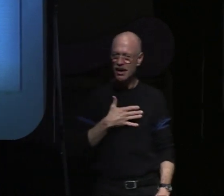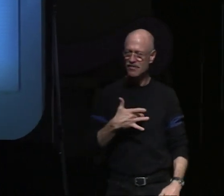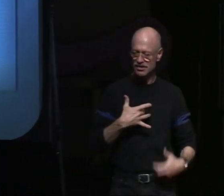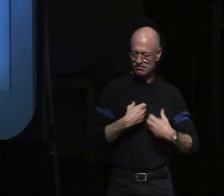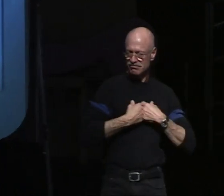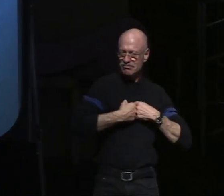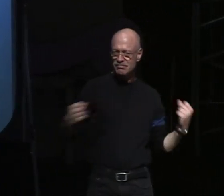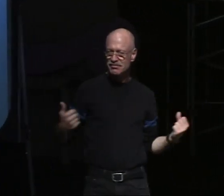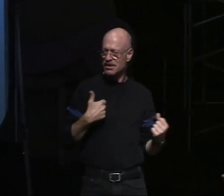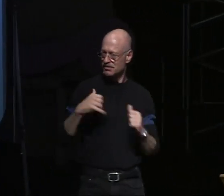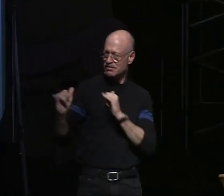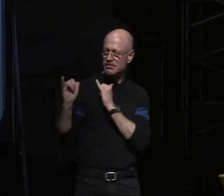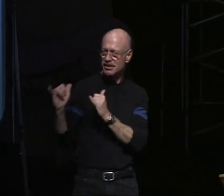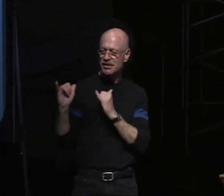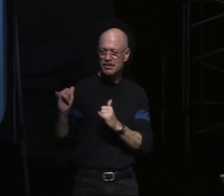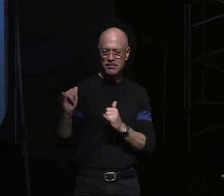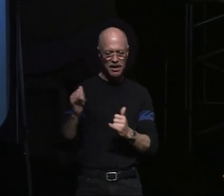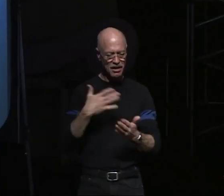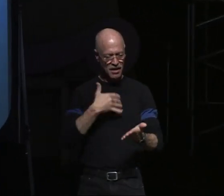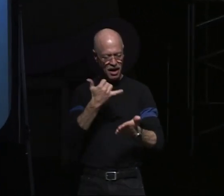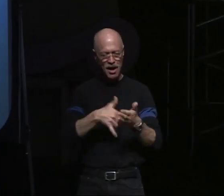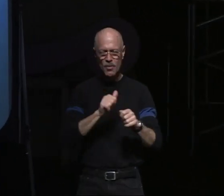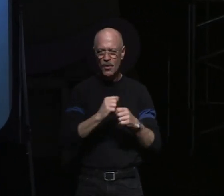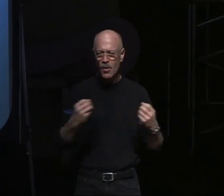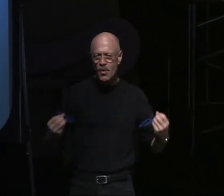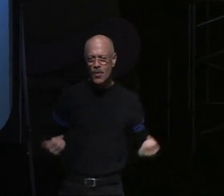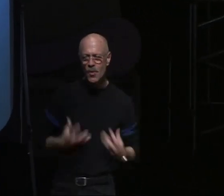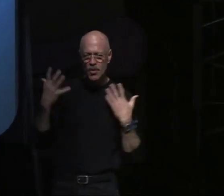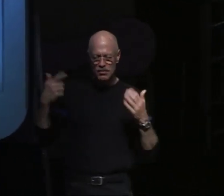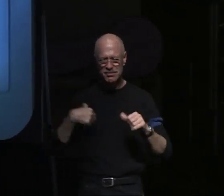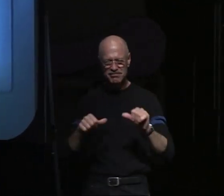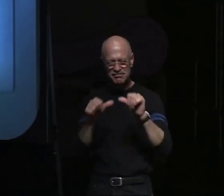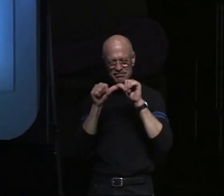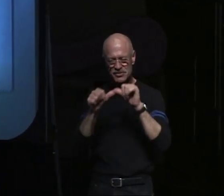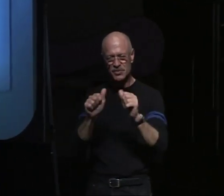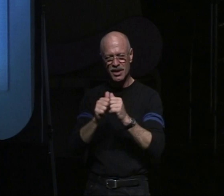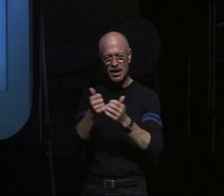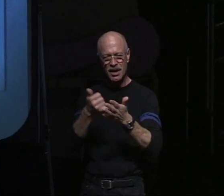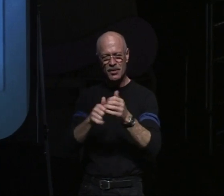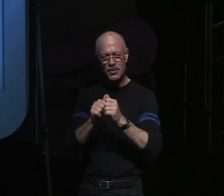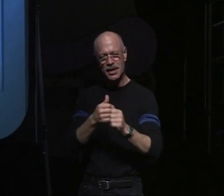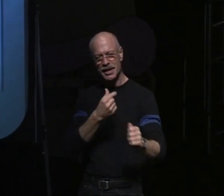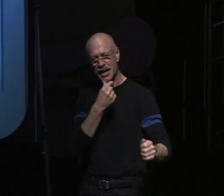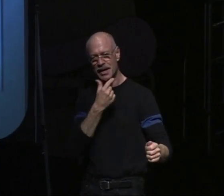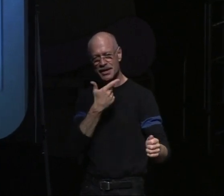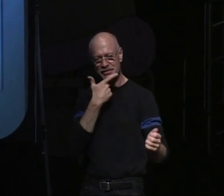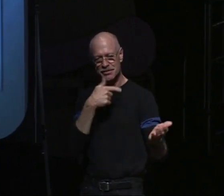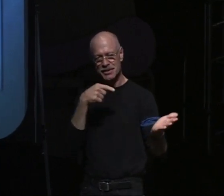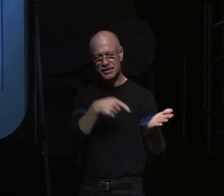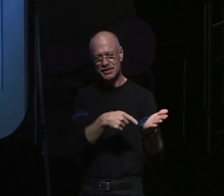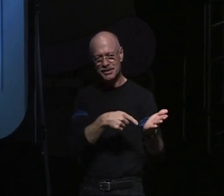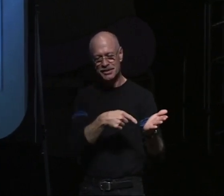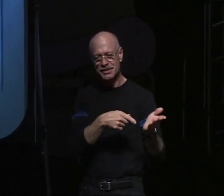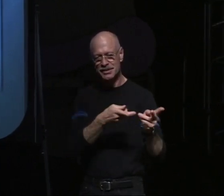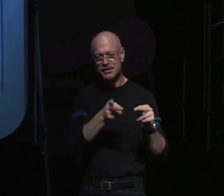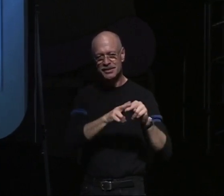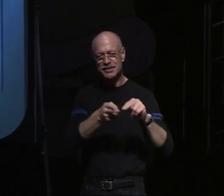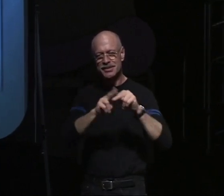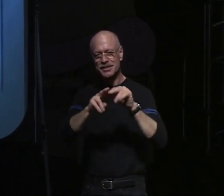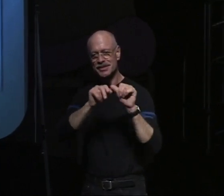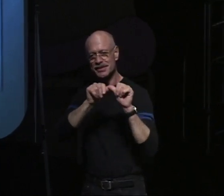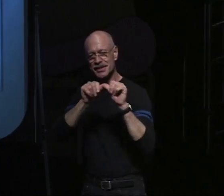because people decided to come out at that time, and I did at the same time. And because of that experience, I